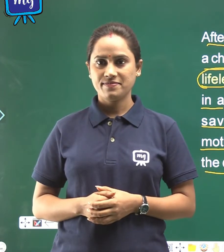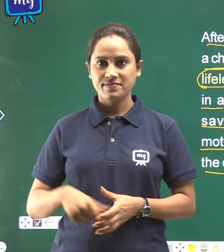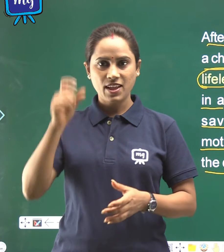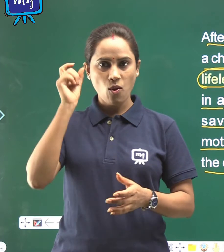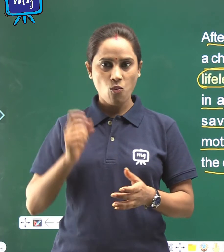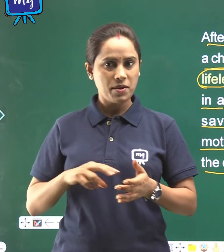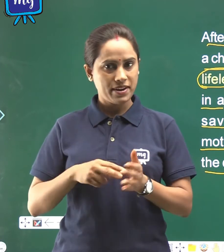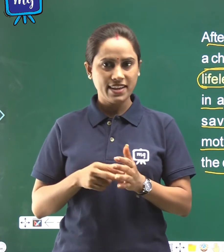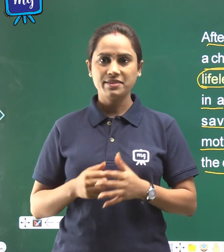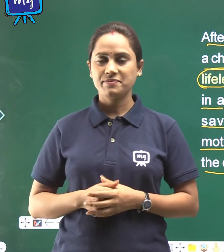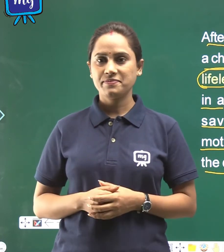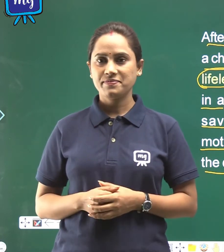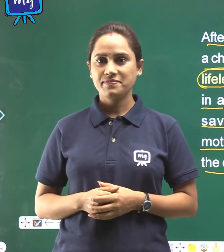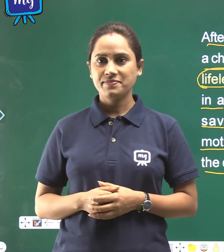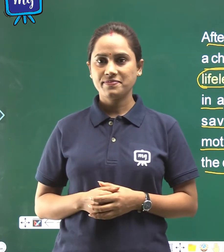Word meaning: